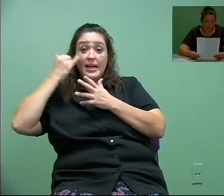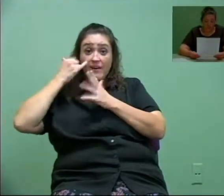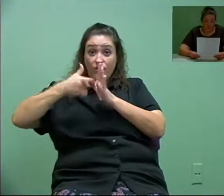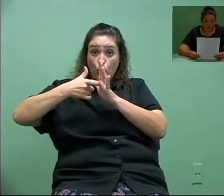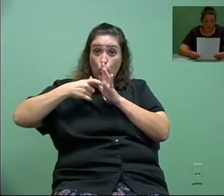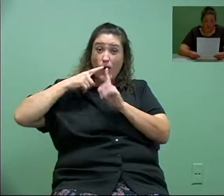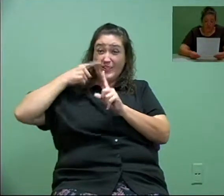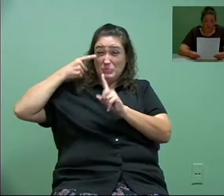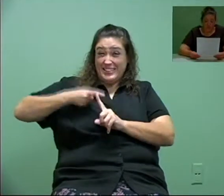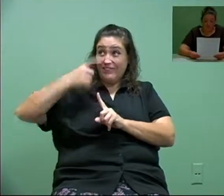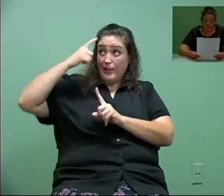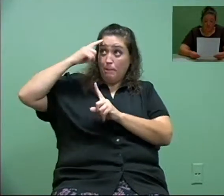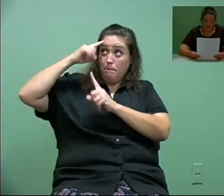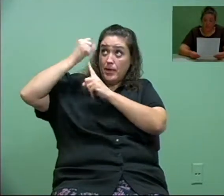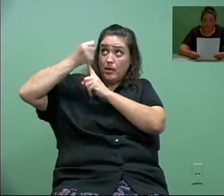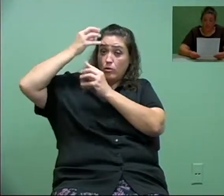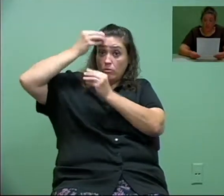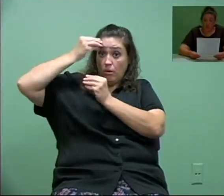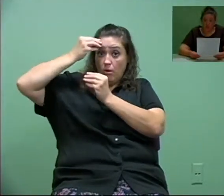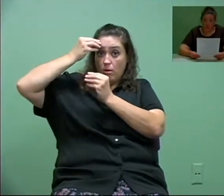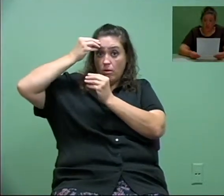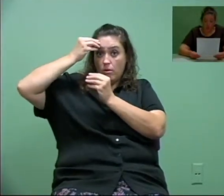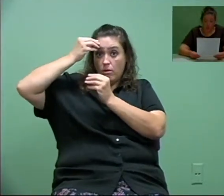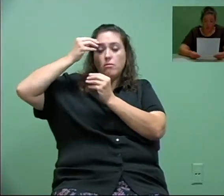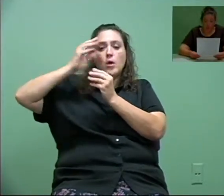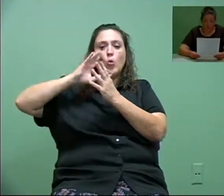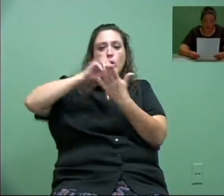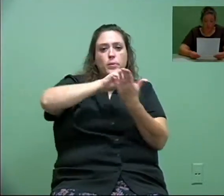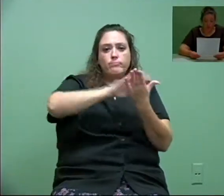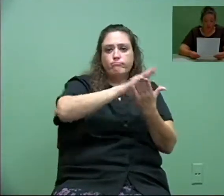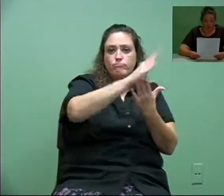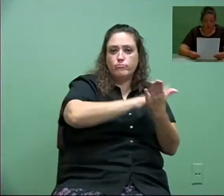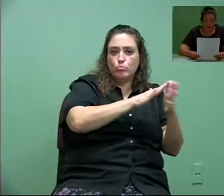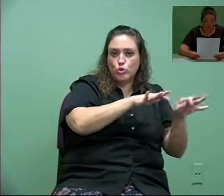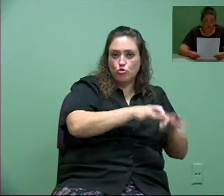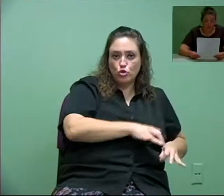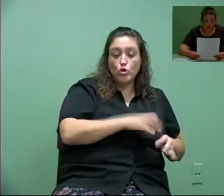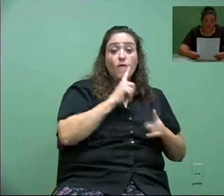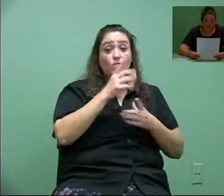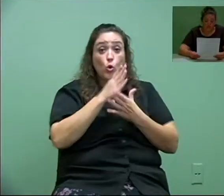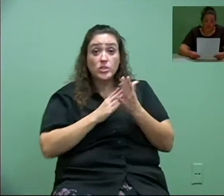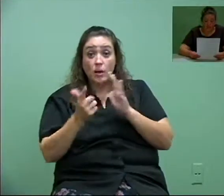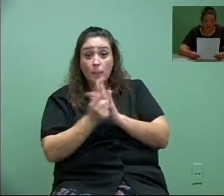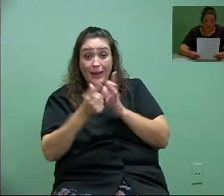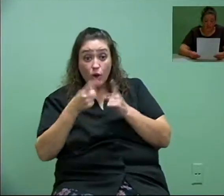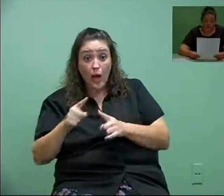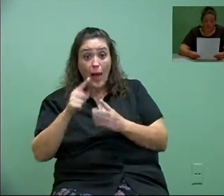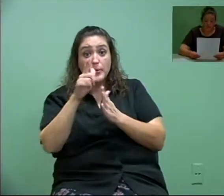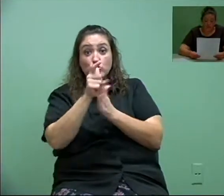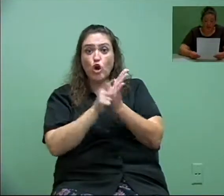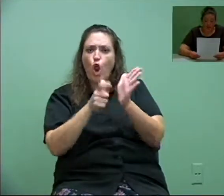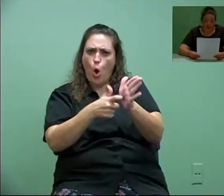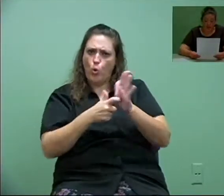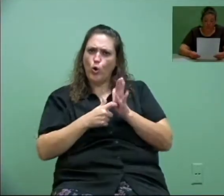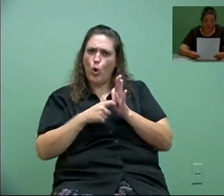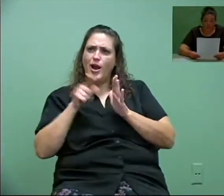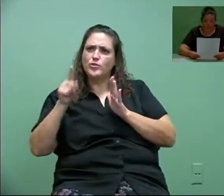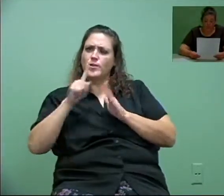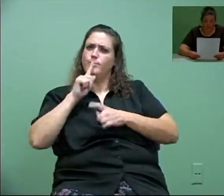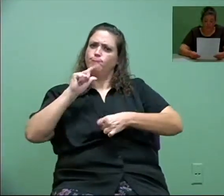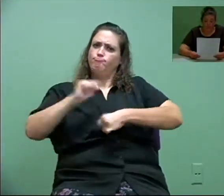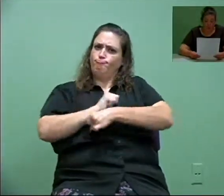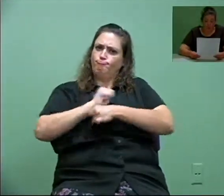some crimes, the defendant must have acted intentionally or knowingly. For other crimes, it is enough that the defendant